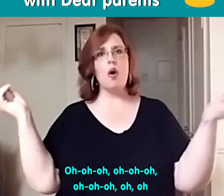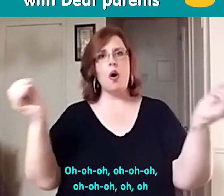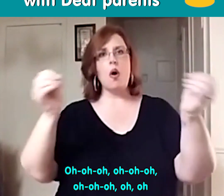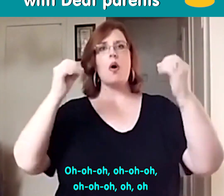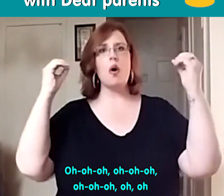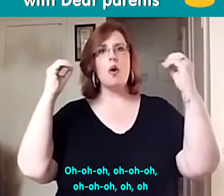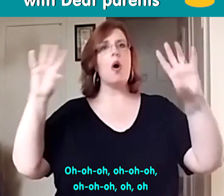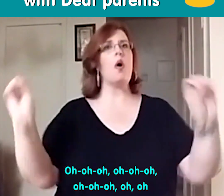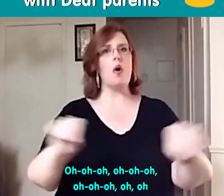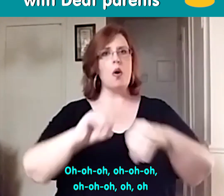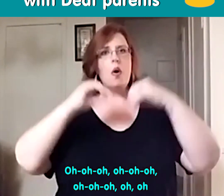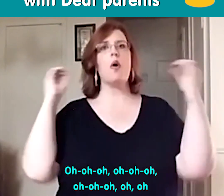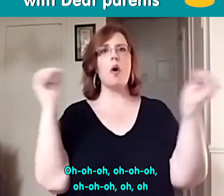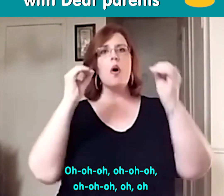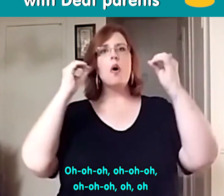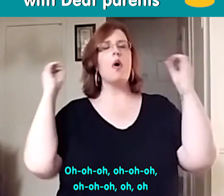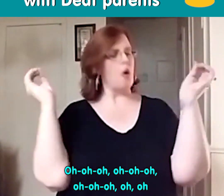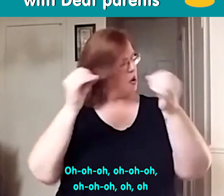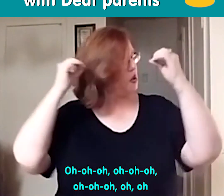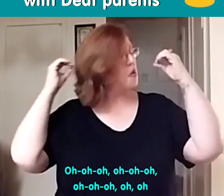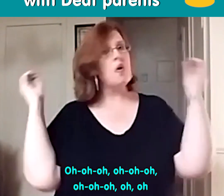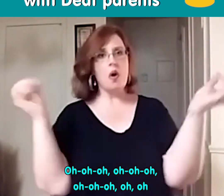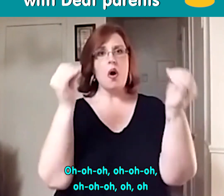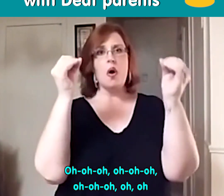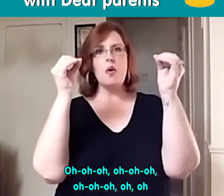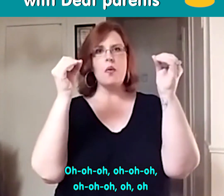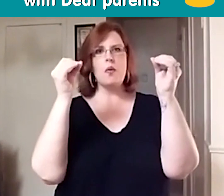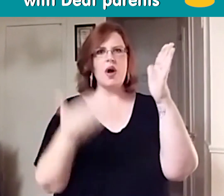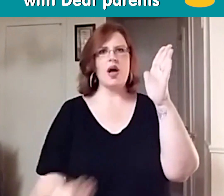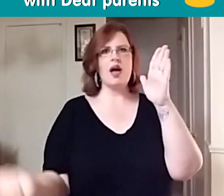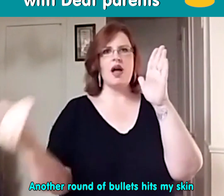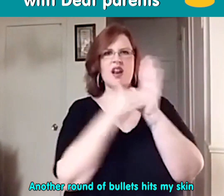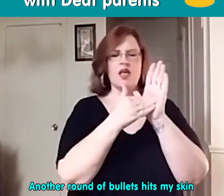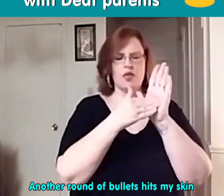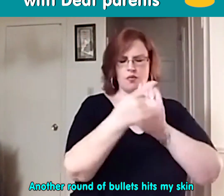I know that there's a place for us, for we are